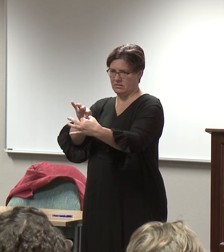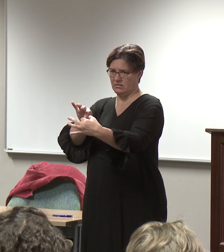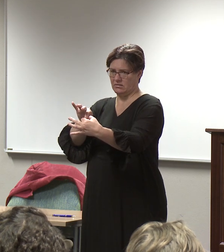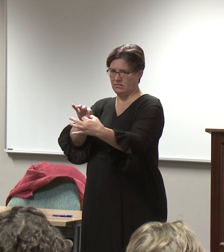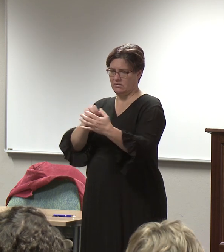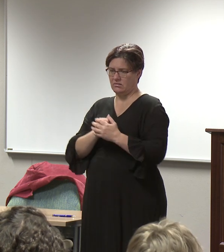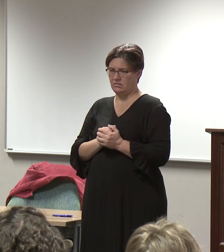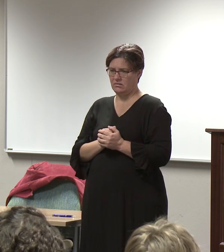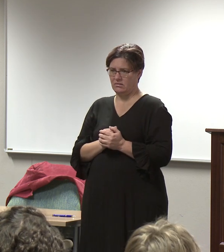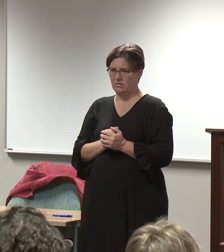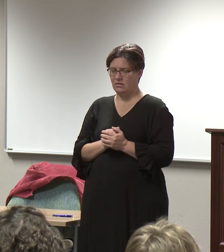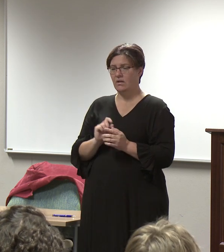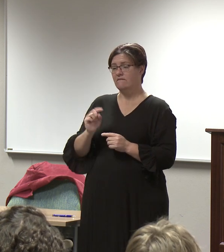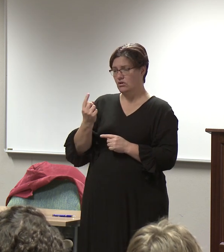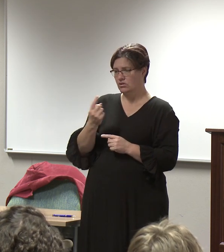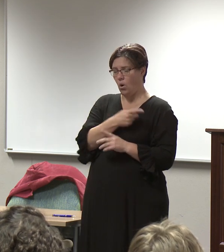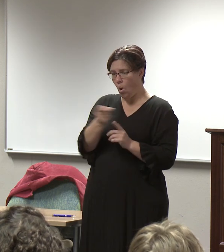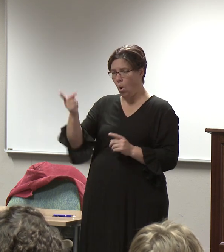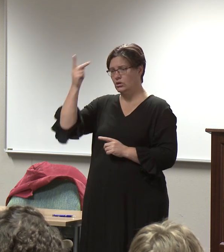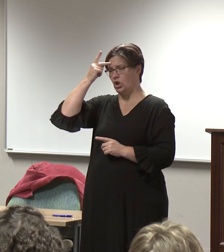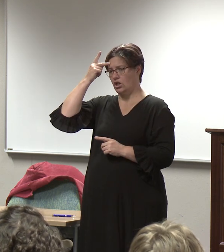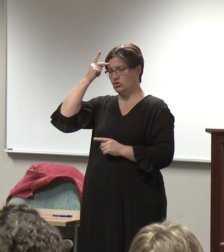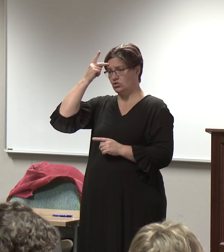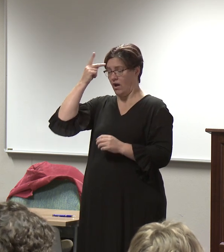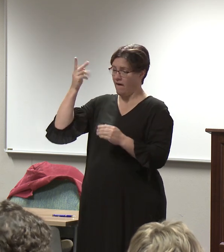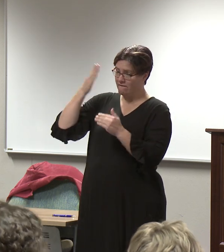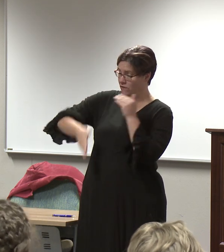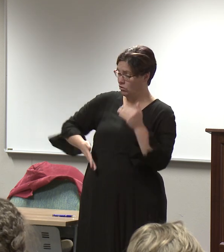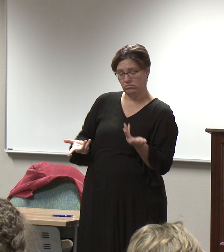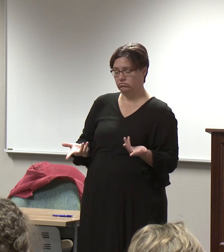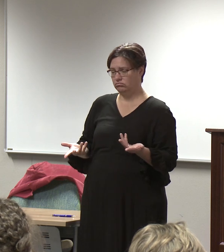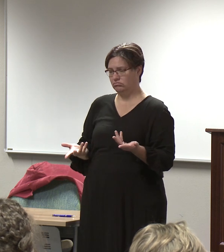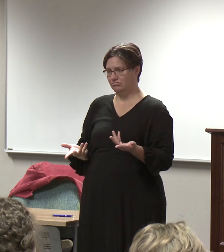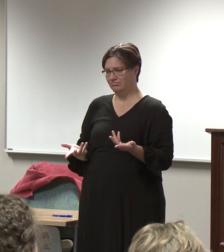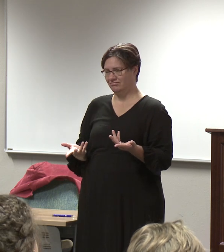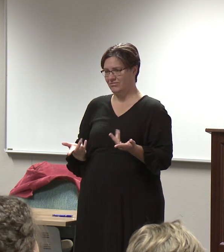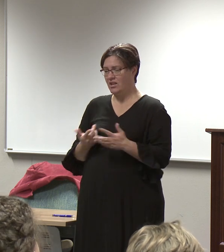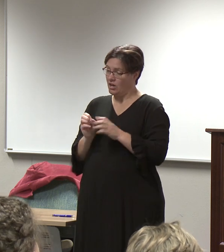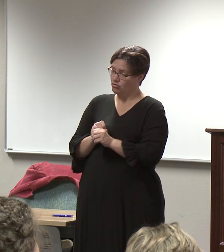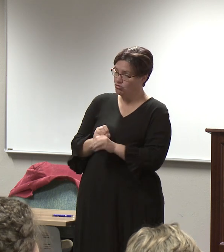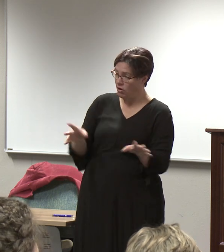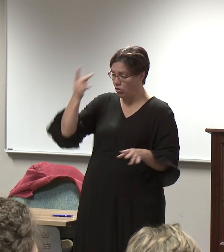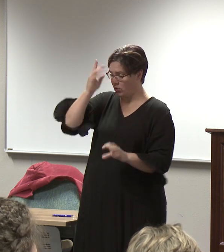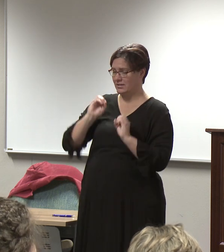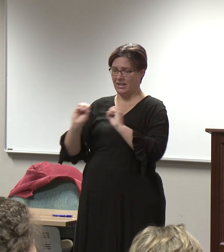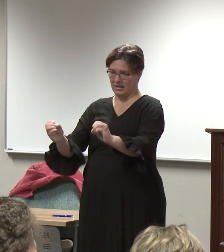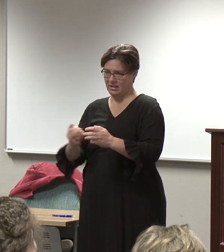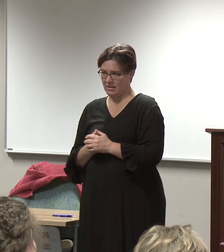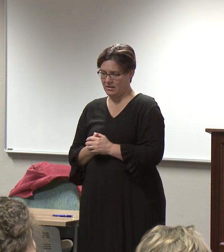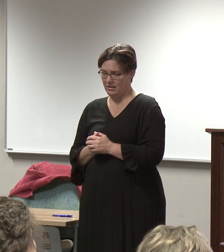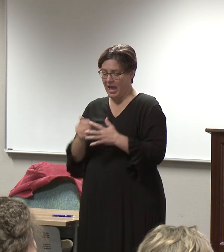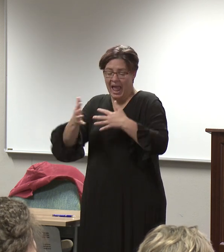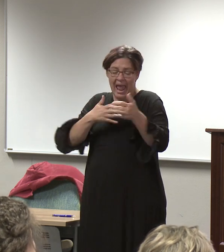So the premises. First of all knowledges are incomplete. There is no knowledge in general. Any